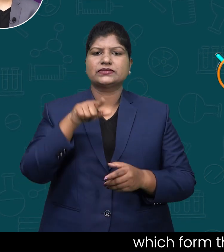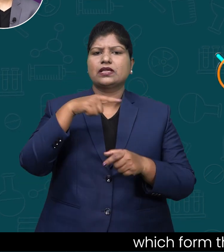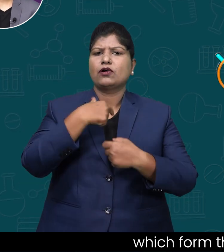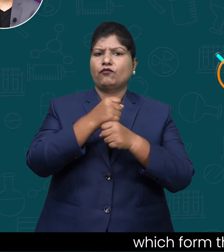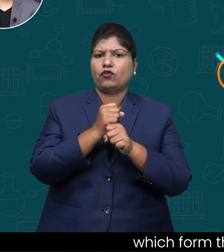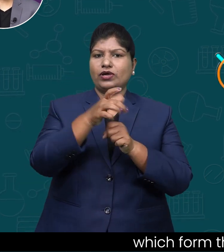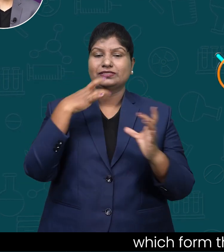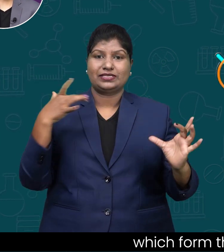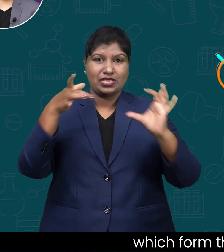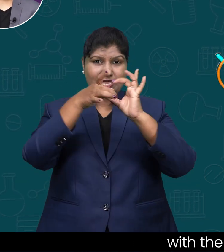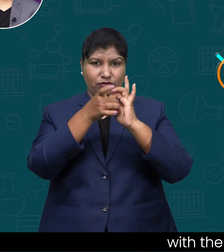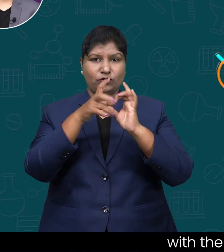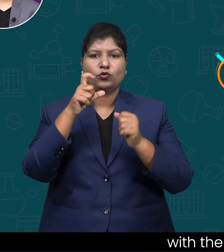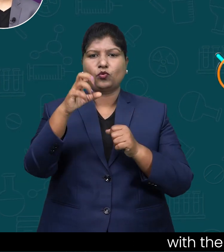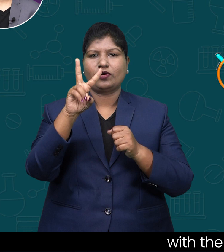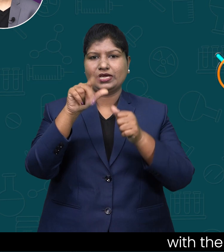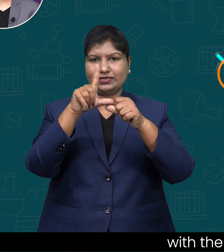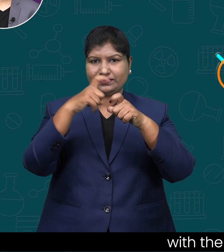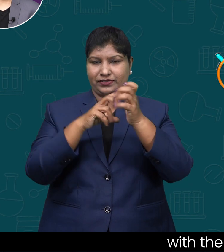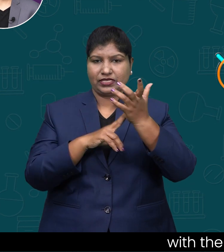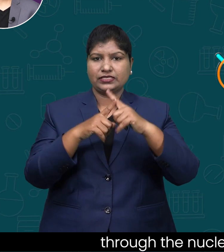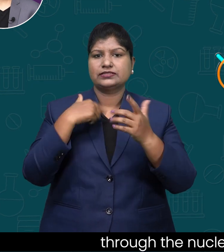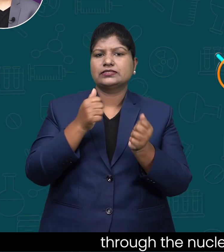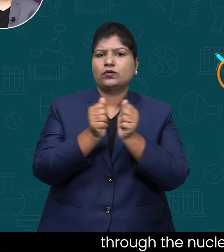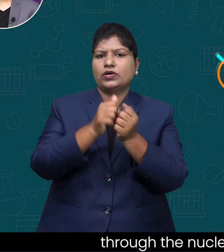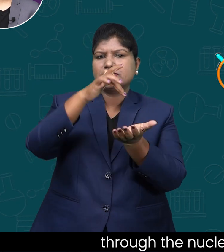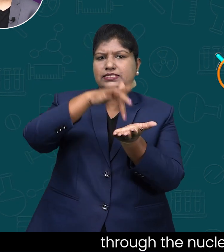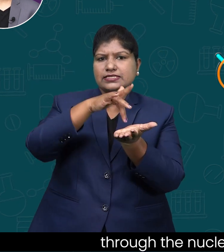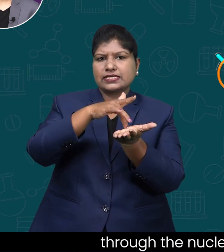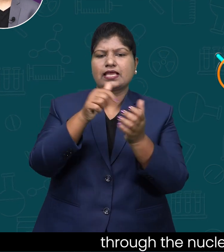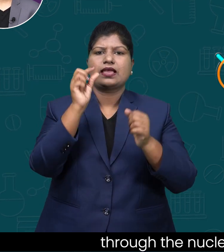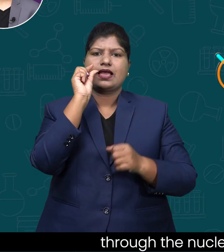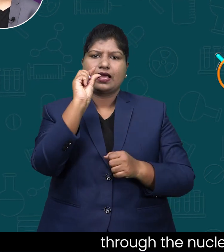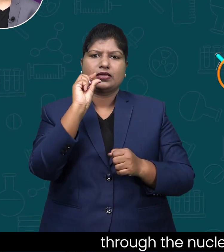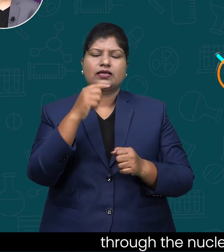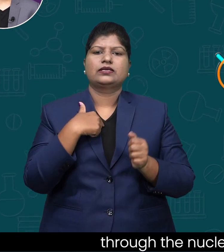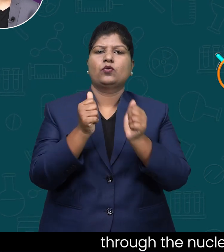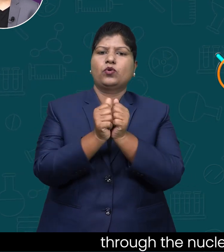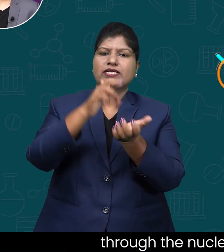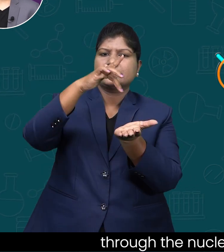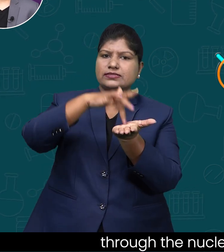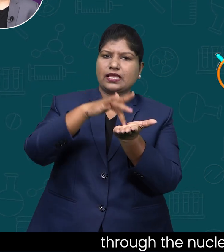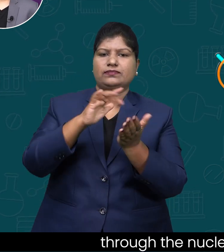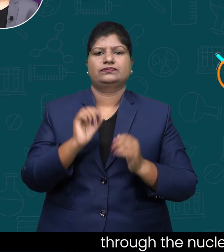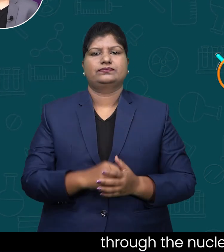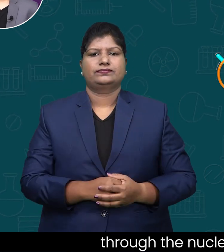form the covalent bonds with the central atom through the nucleus of the central atom.